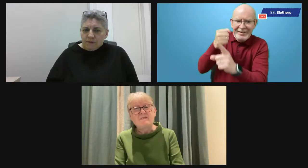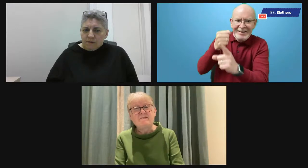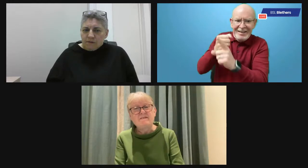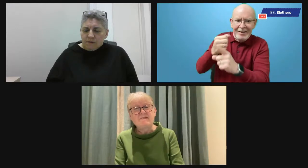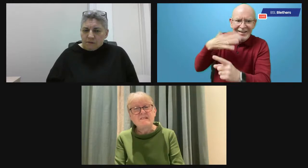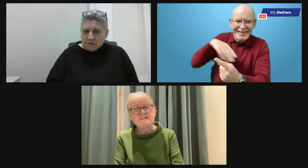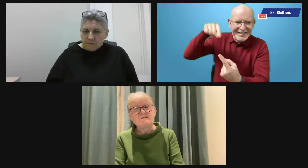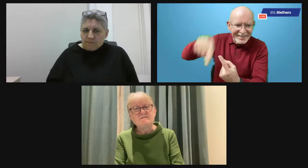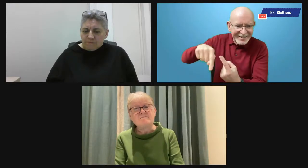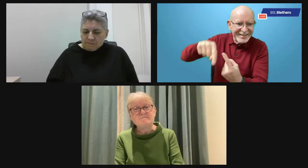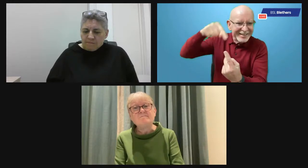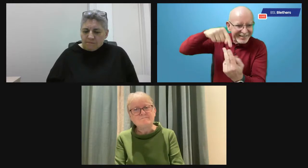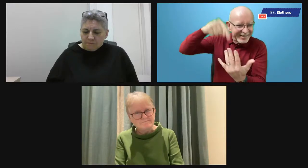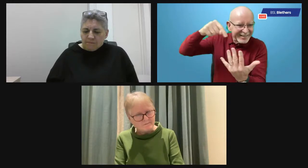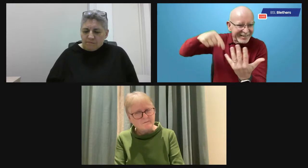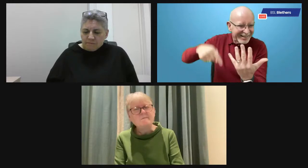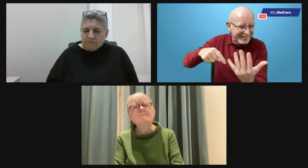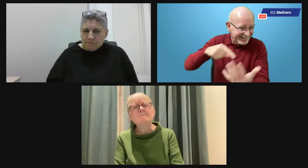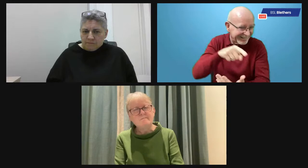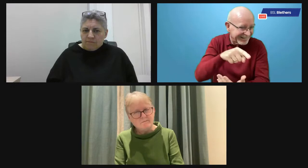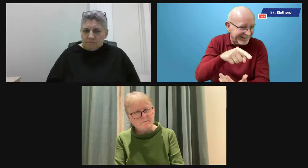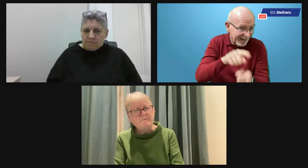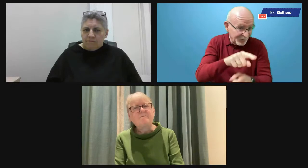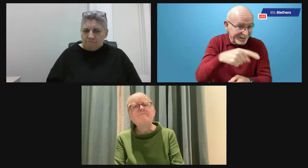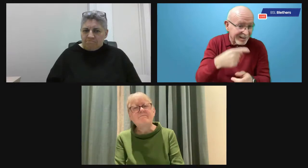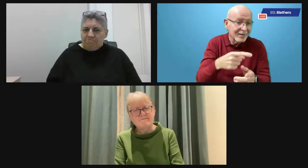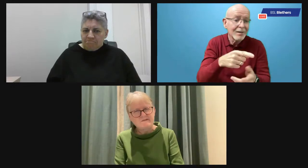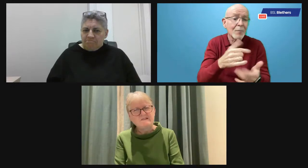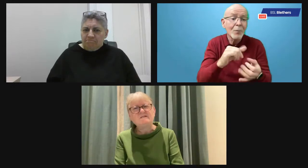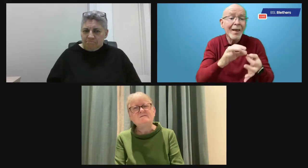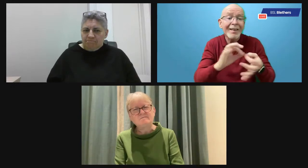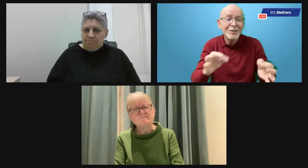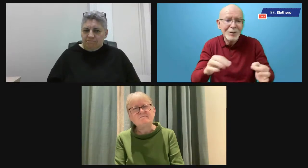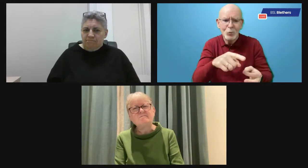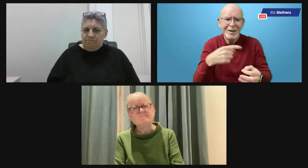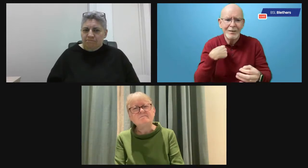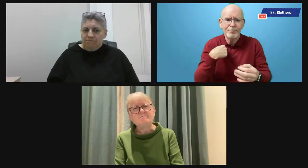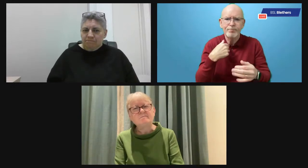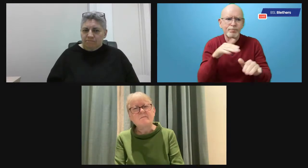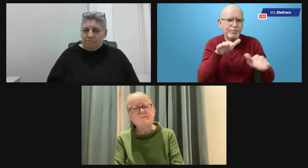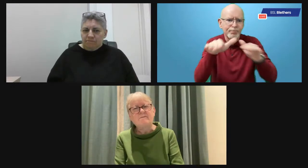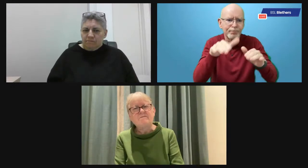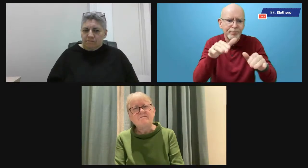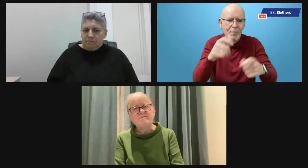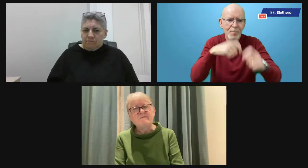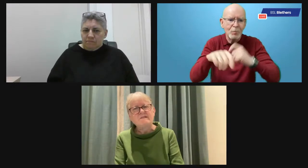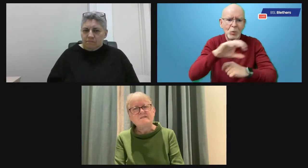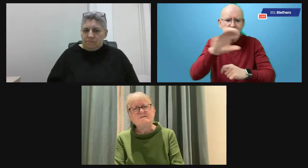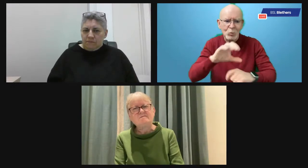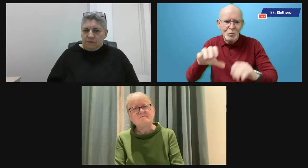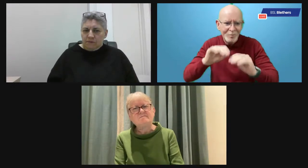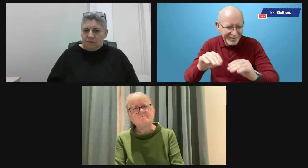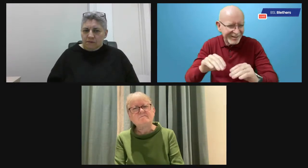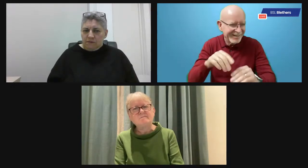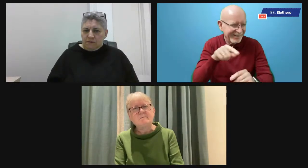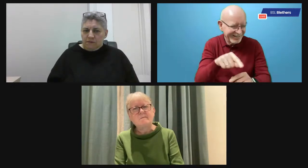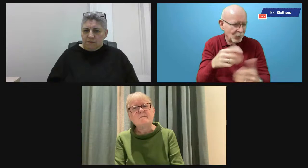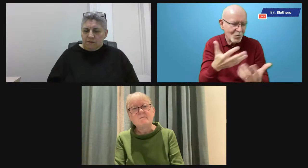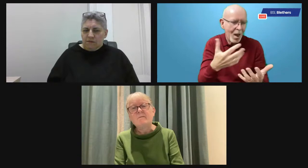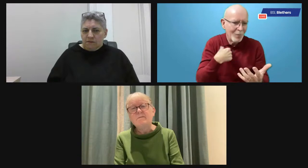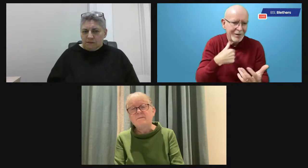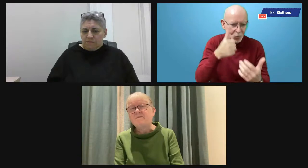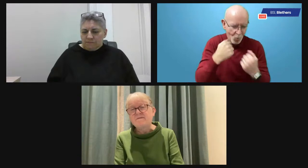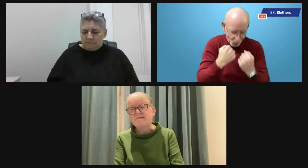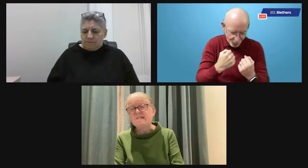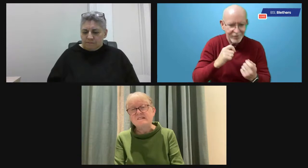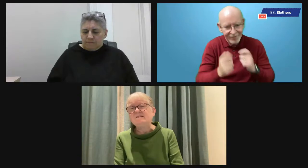out there who are becoming BSL teachers, tutors, or lecturers, and we need to do something about that. We need to